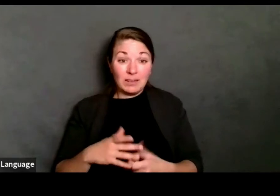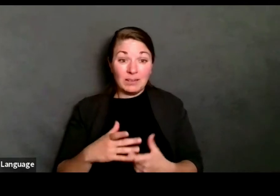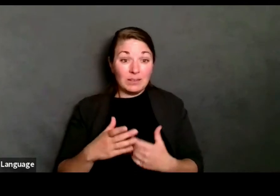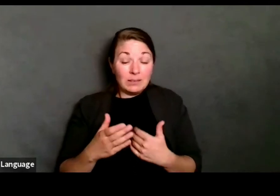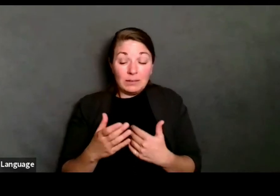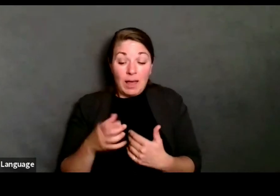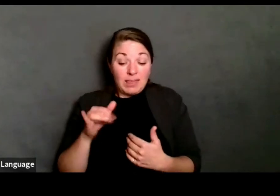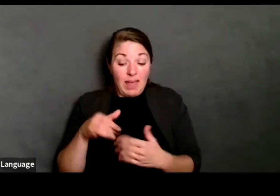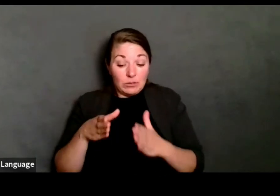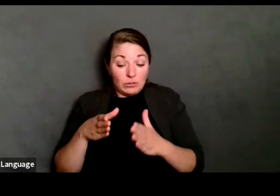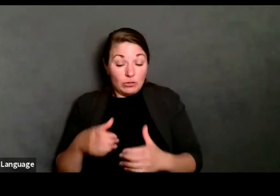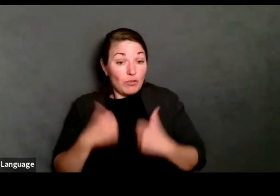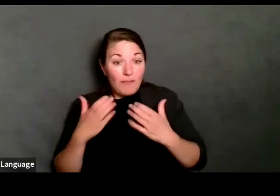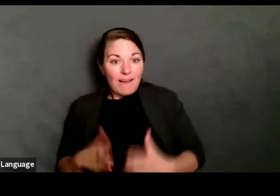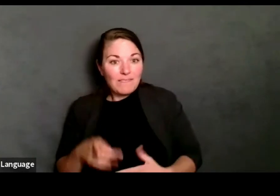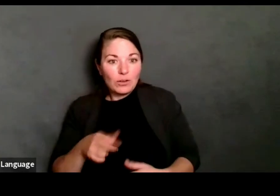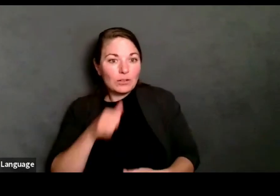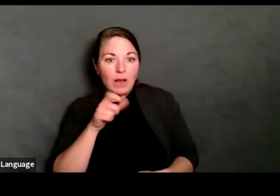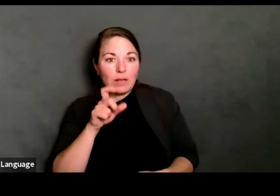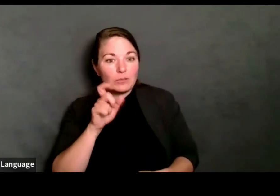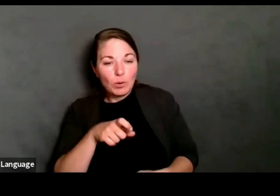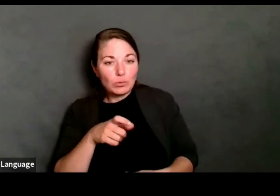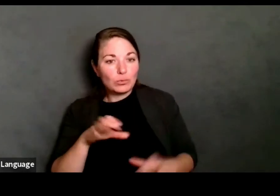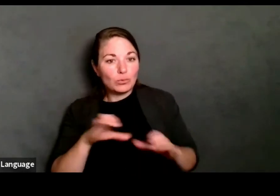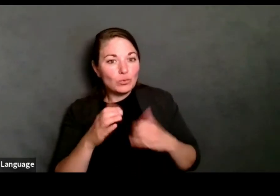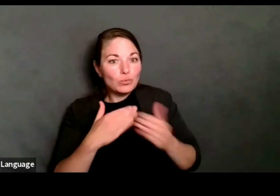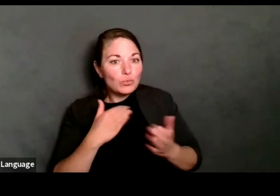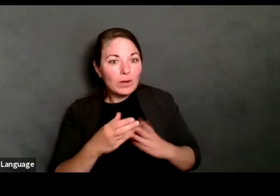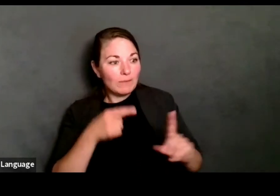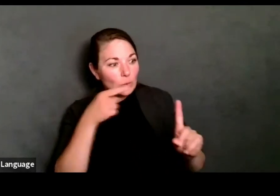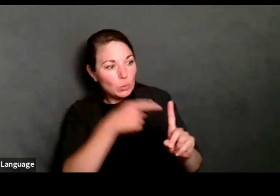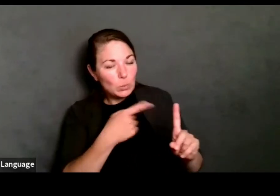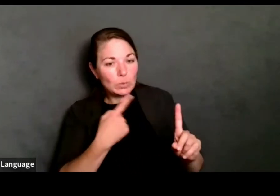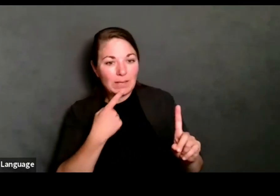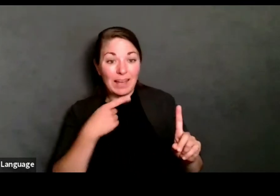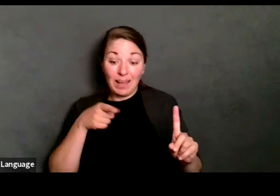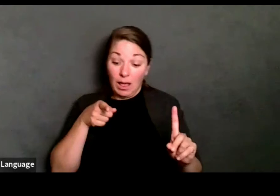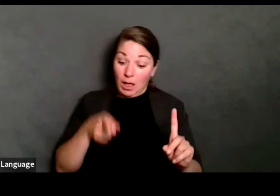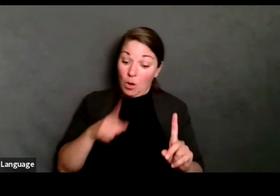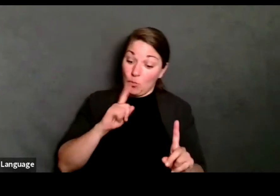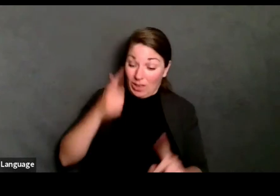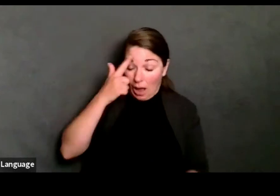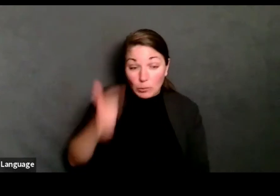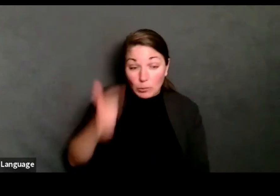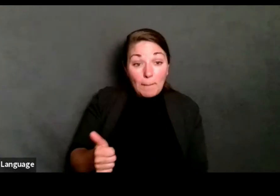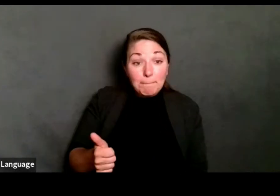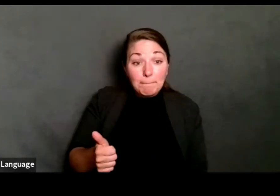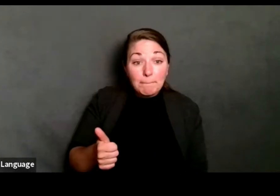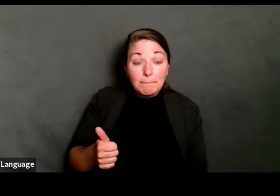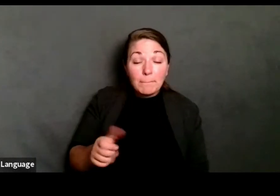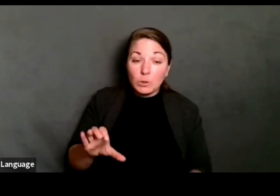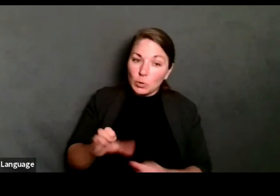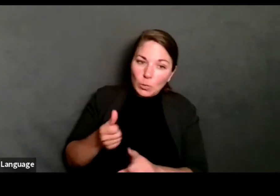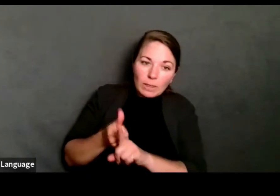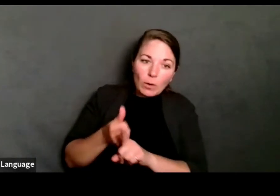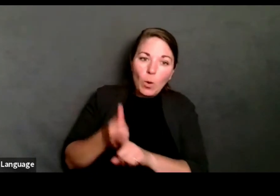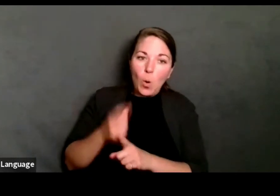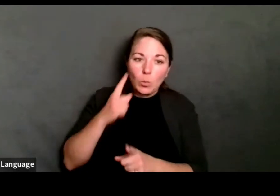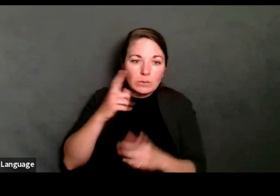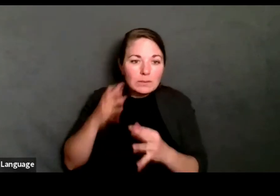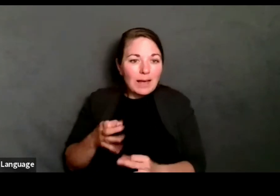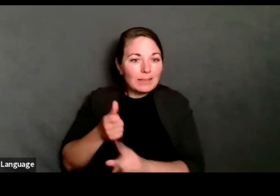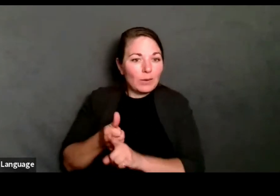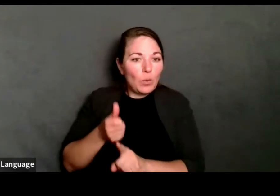anyone working with survivors can do is to put power and agency back into their hands. So be on the lookout for the